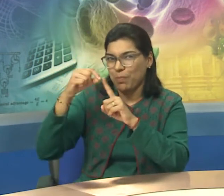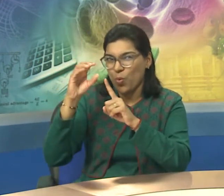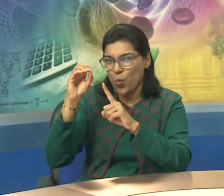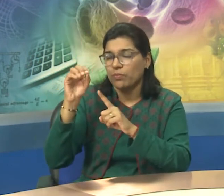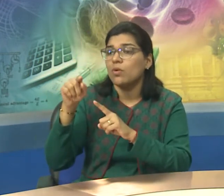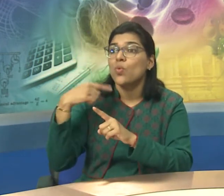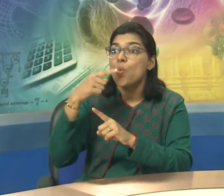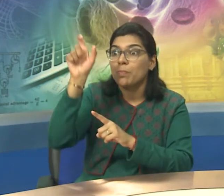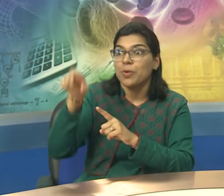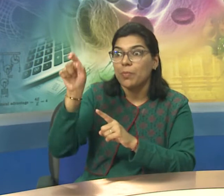properly,